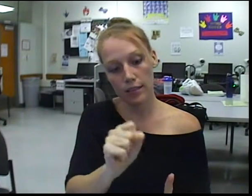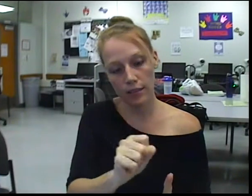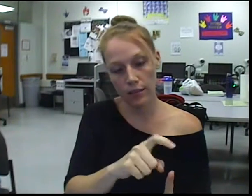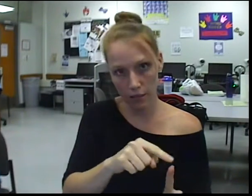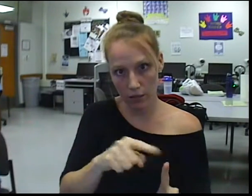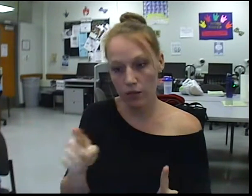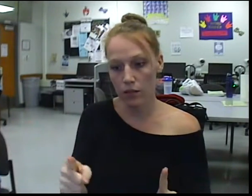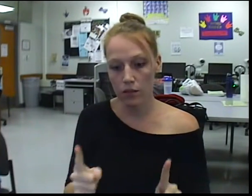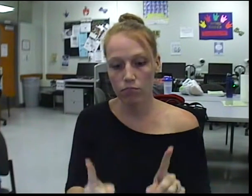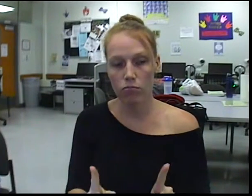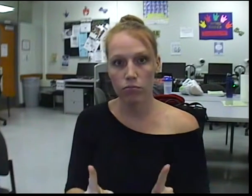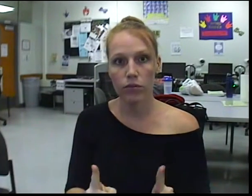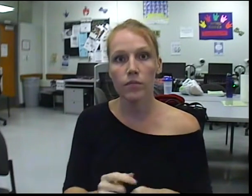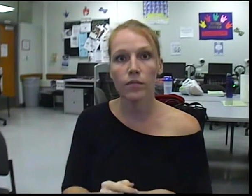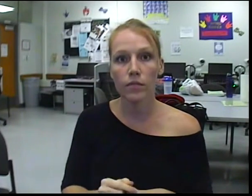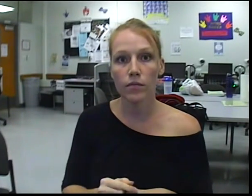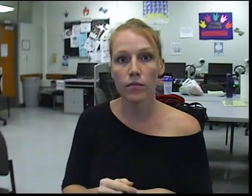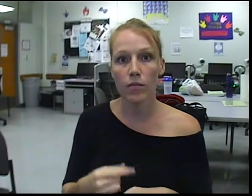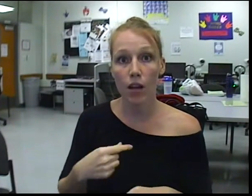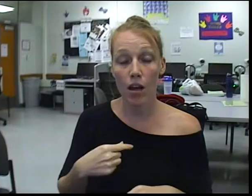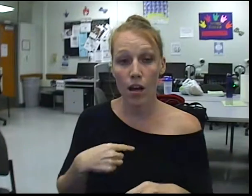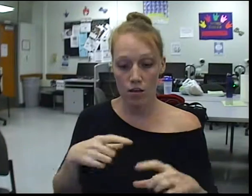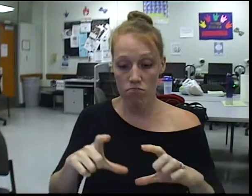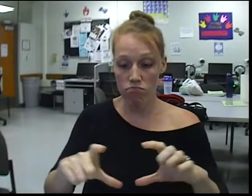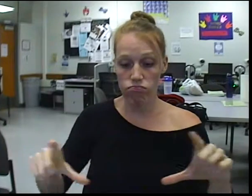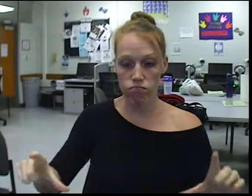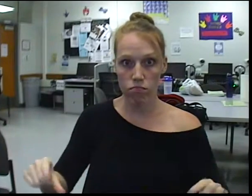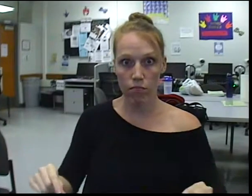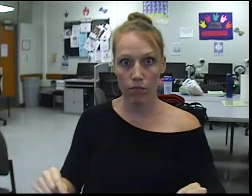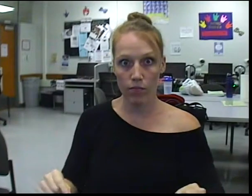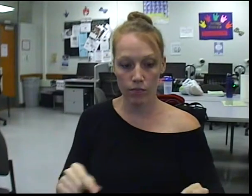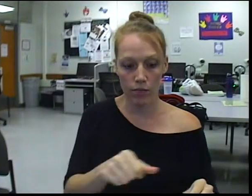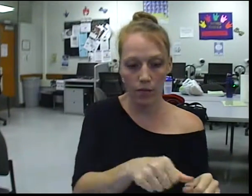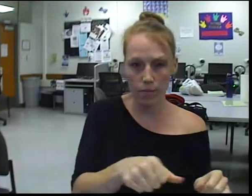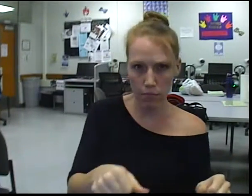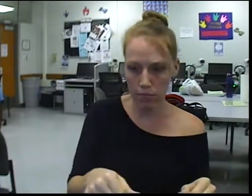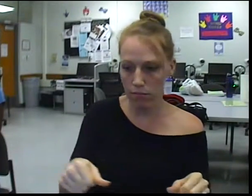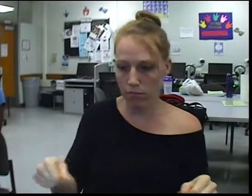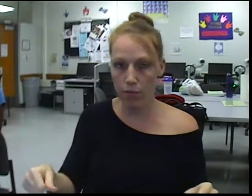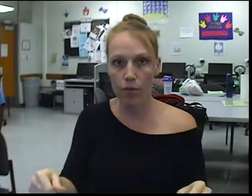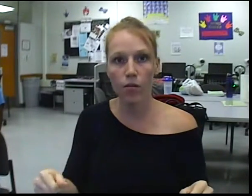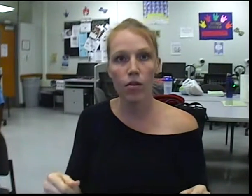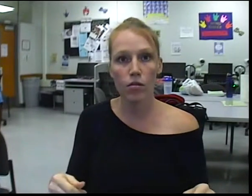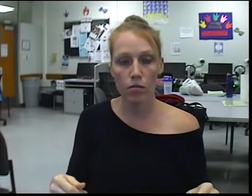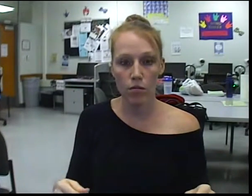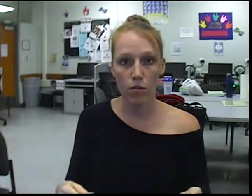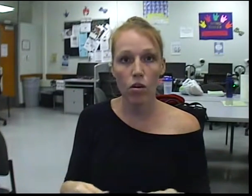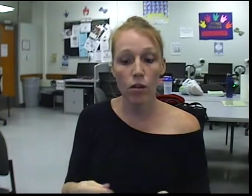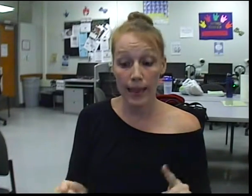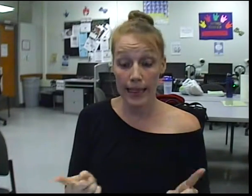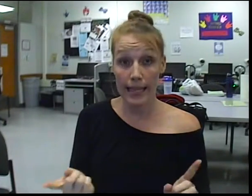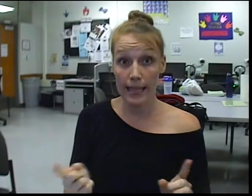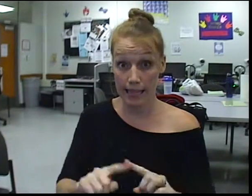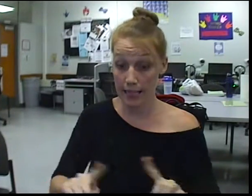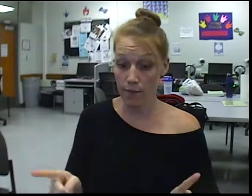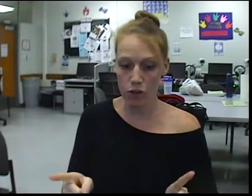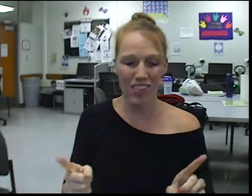folder. 2 pieces of foam, cut little notches in it, ran them across there. What's the main difference between the two, though, is this. On